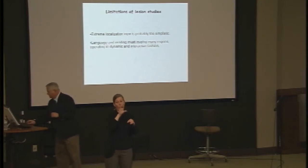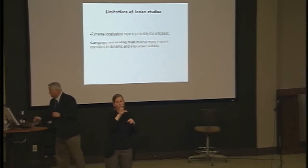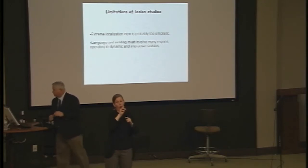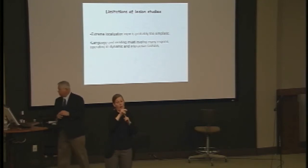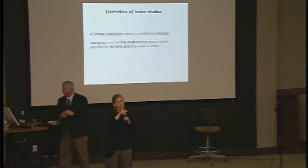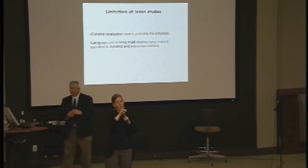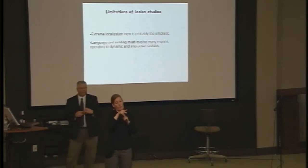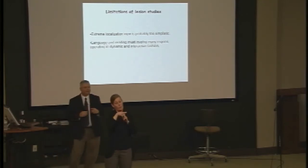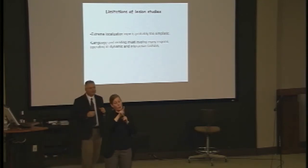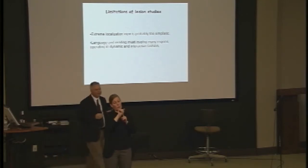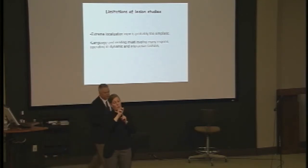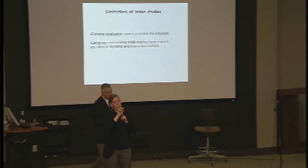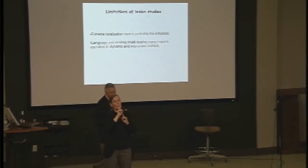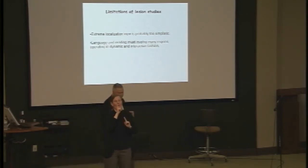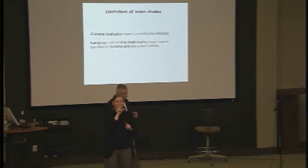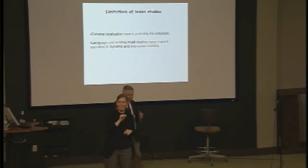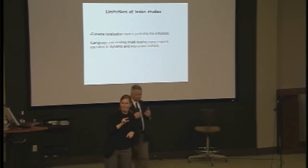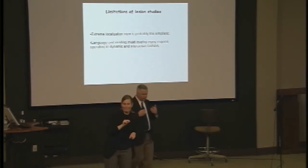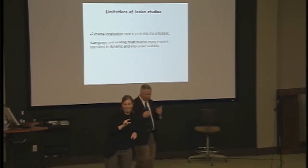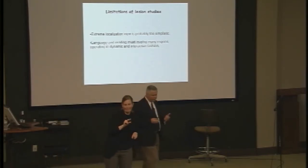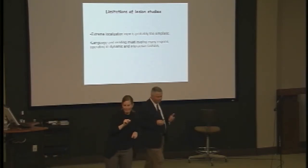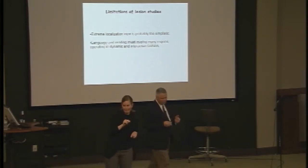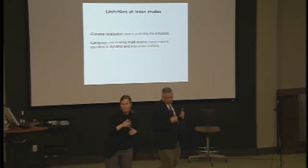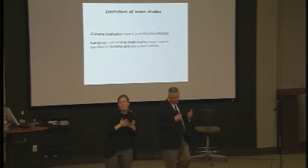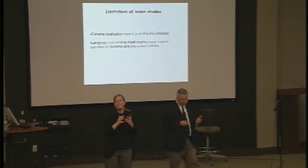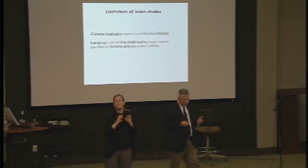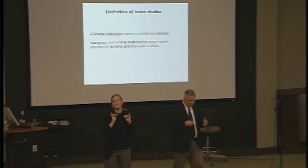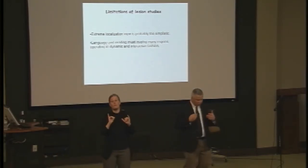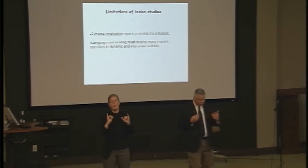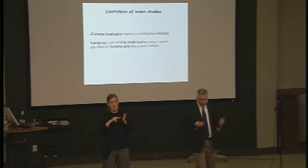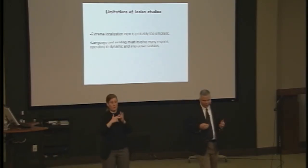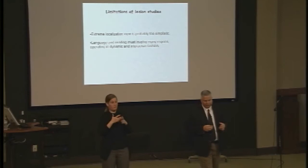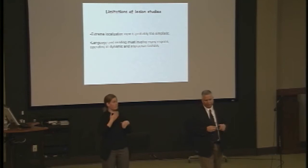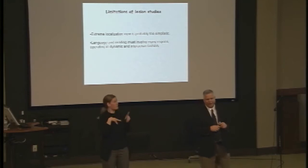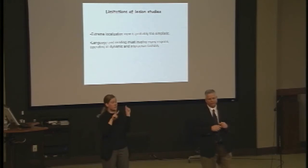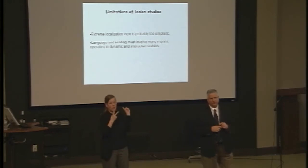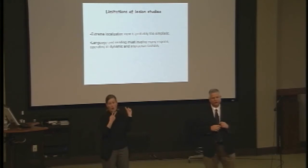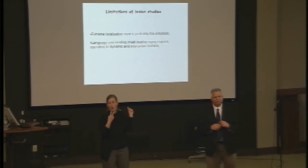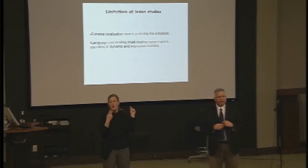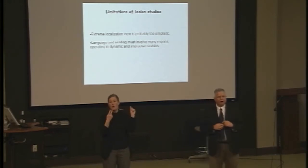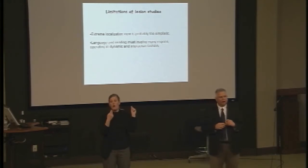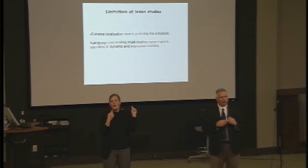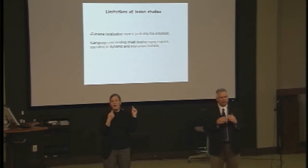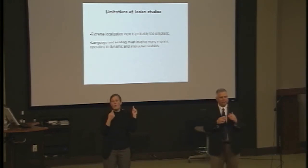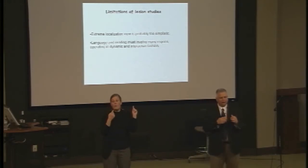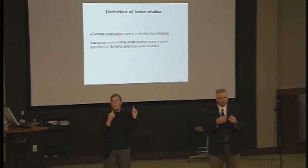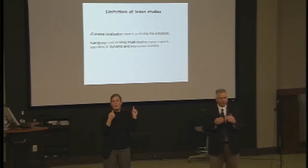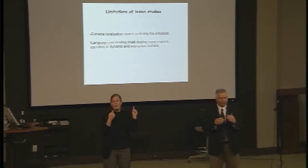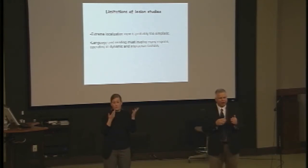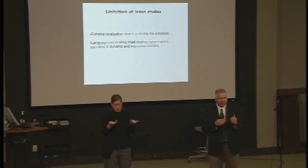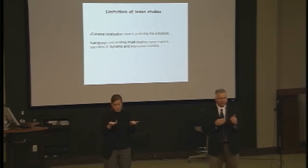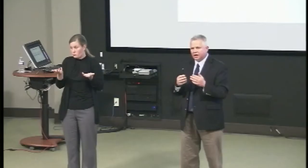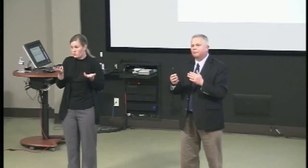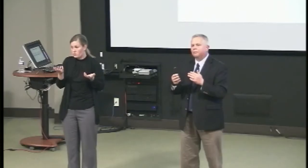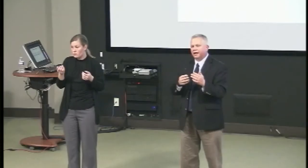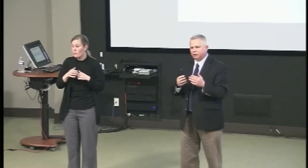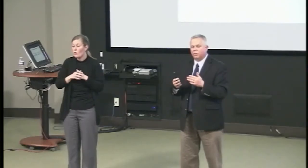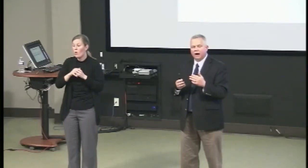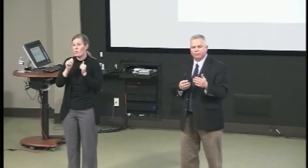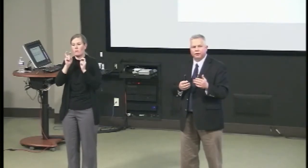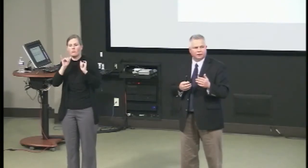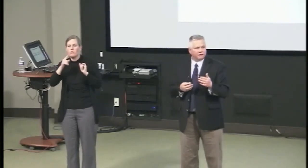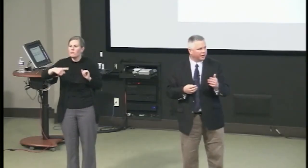And language and reading, indeed, in living, breathing brains, involves